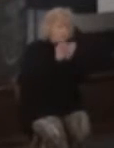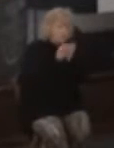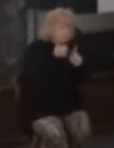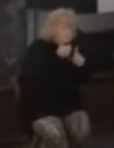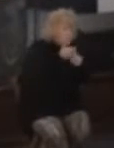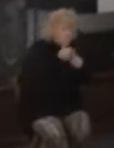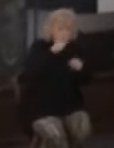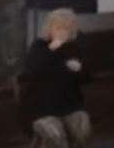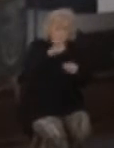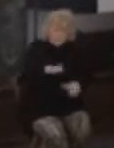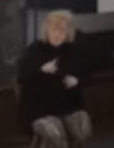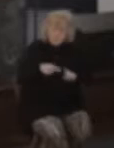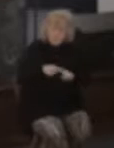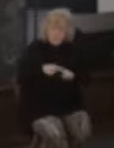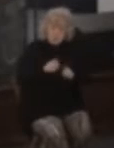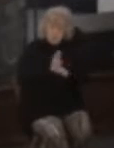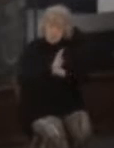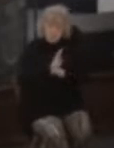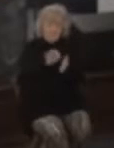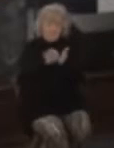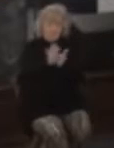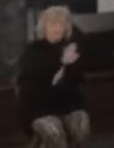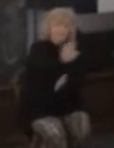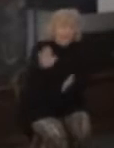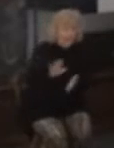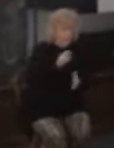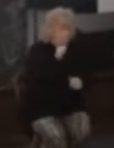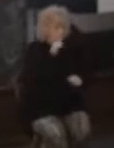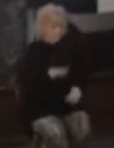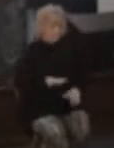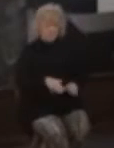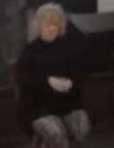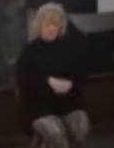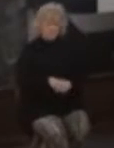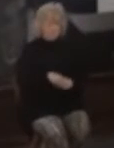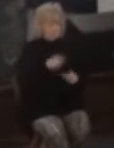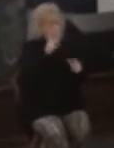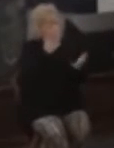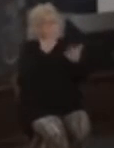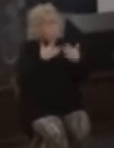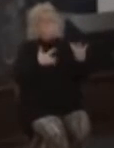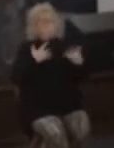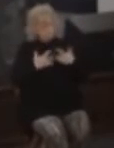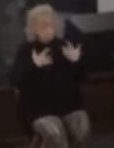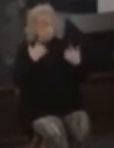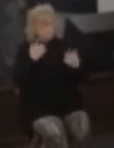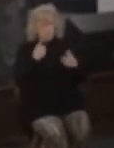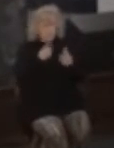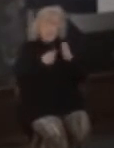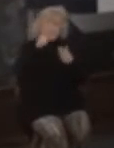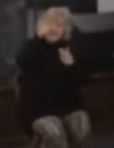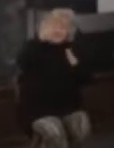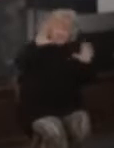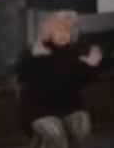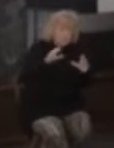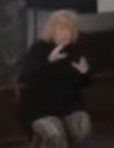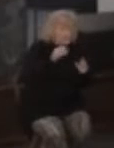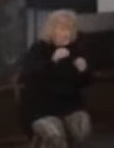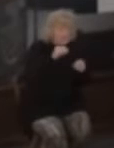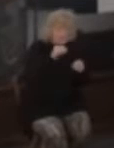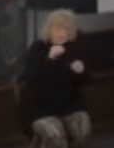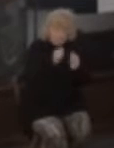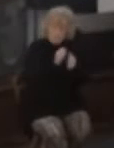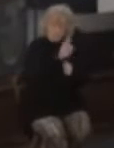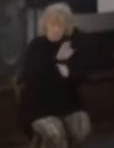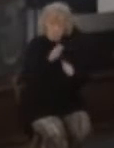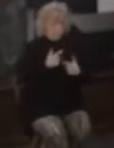blessings when you're busy counting somebody else's. God wants you to take joy in what he's doing in your life without comparing yourself